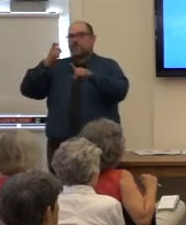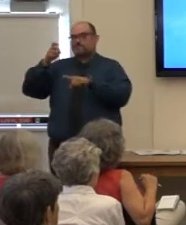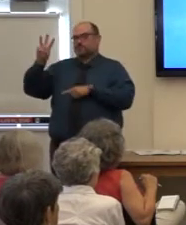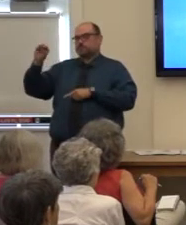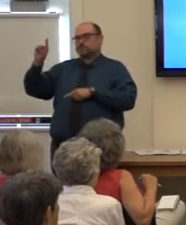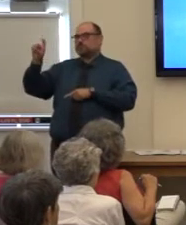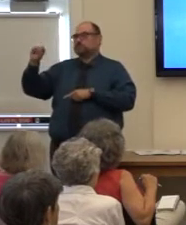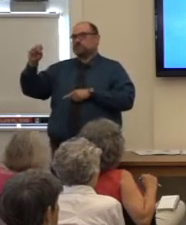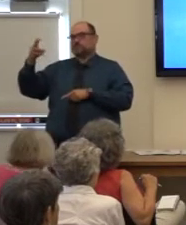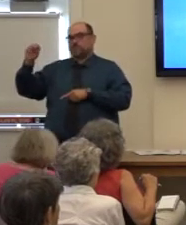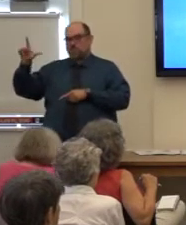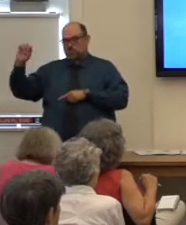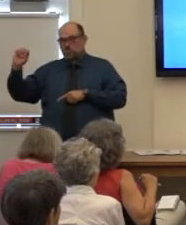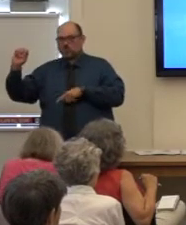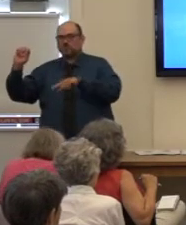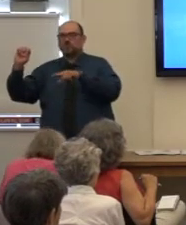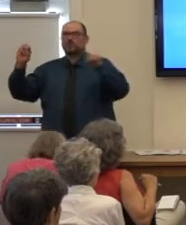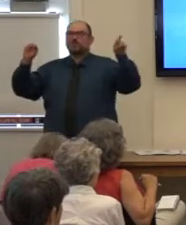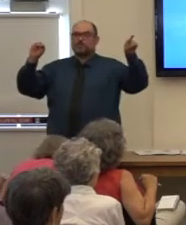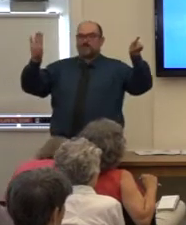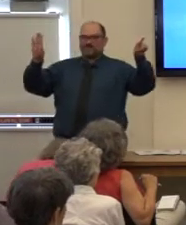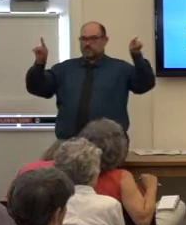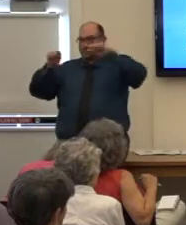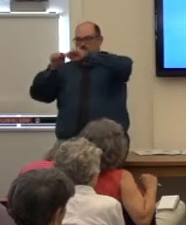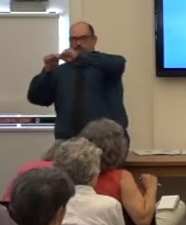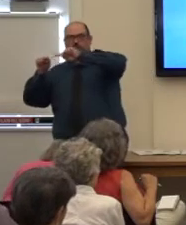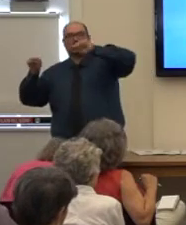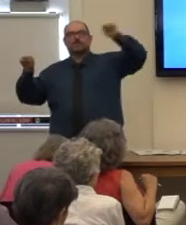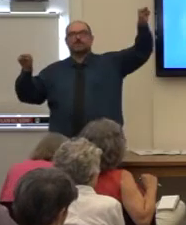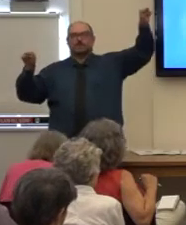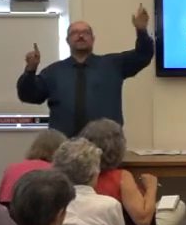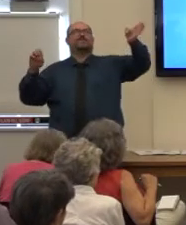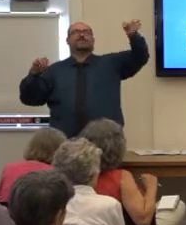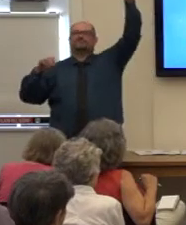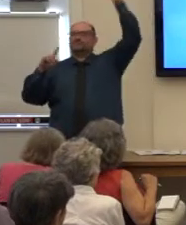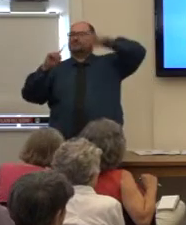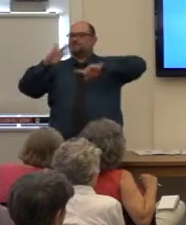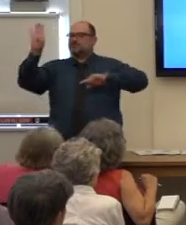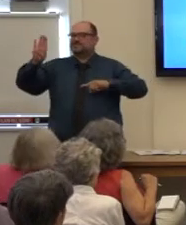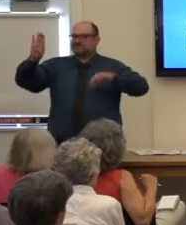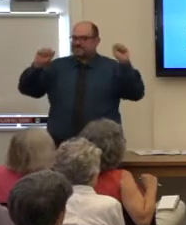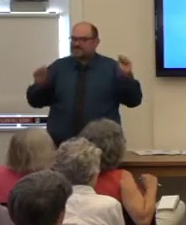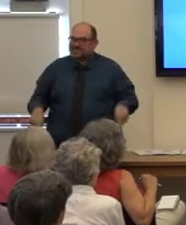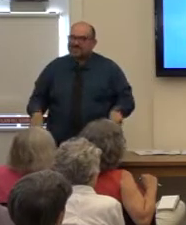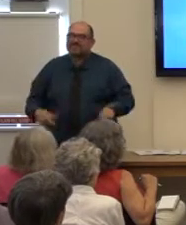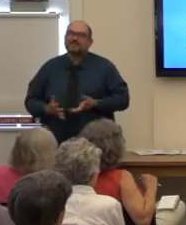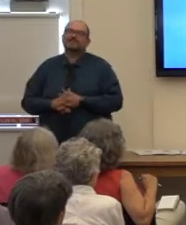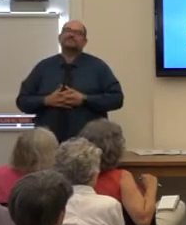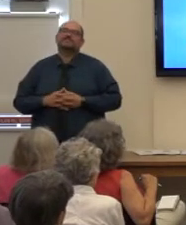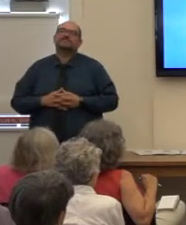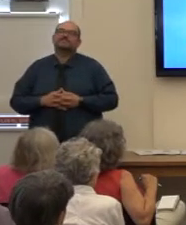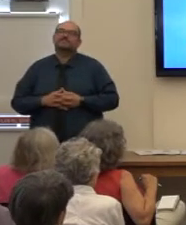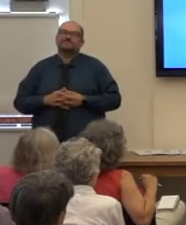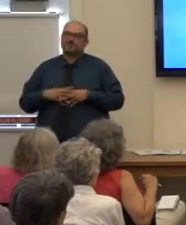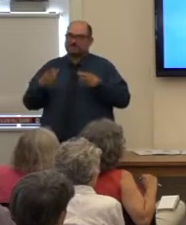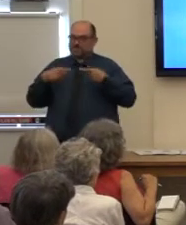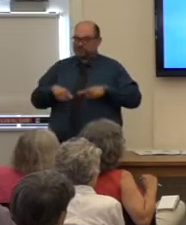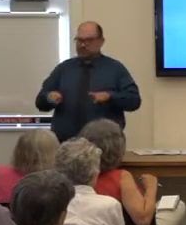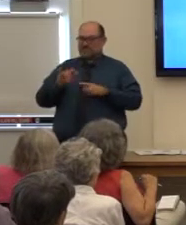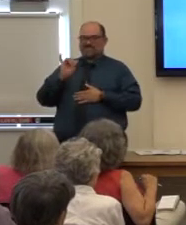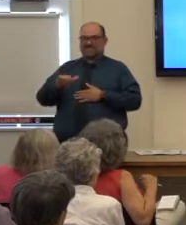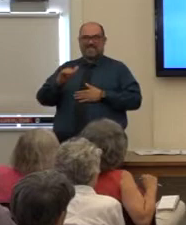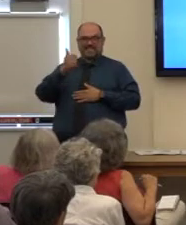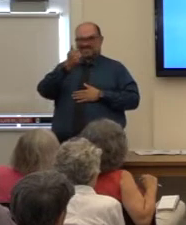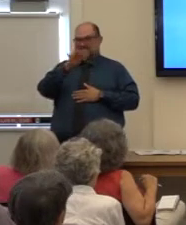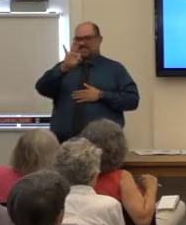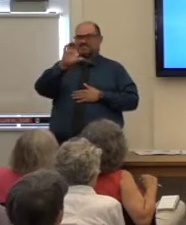Boston. But the process began in the mid-19th century with the ability to make it to the mainland